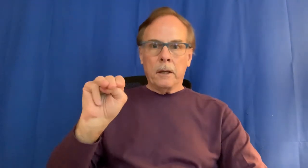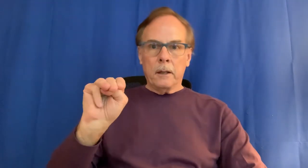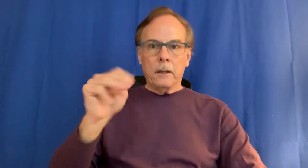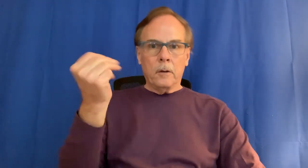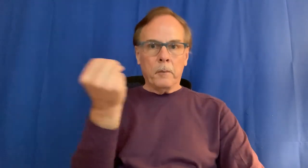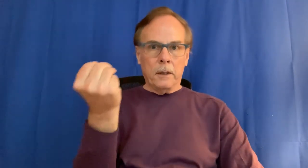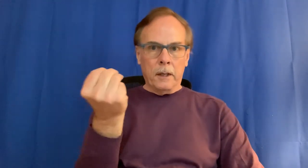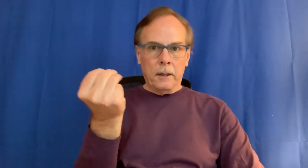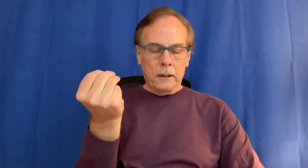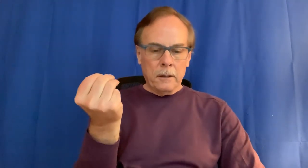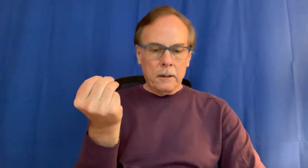Monday,